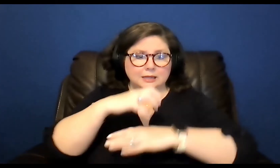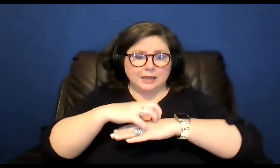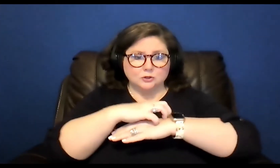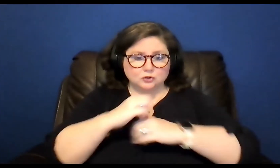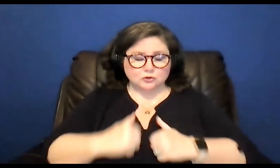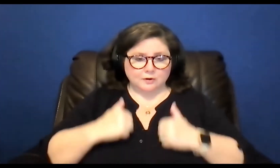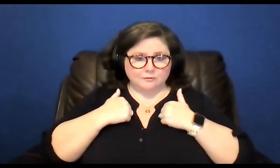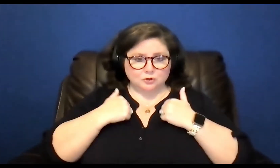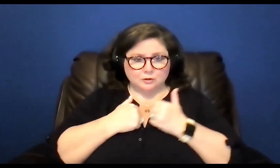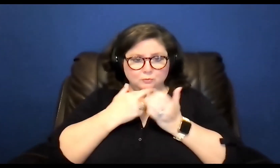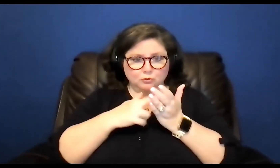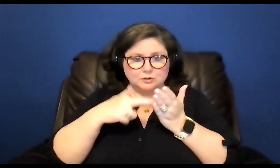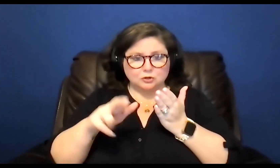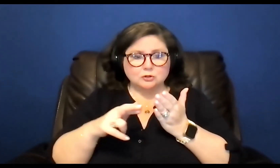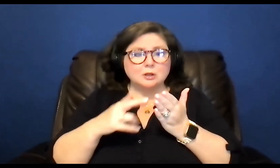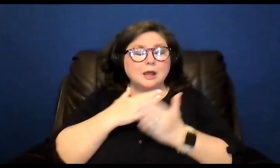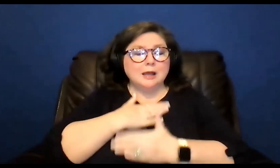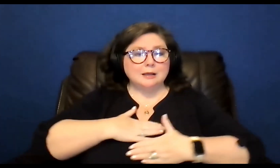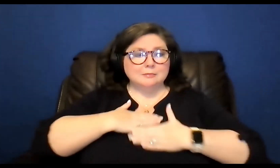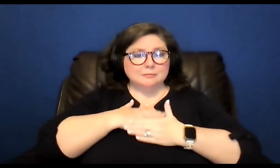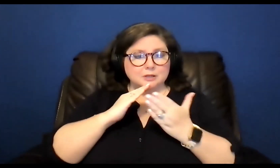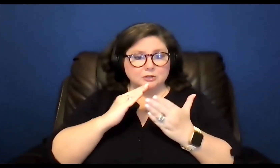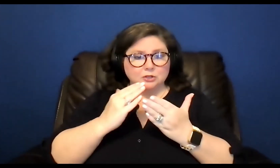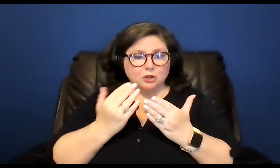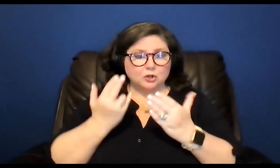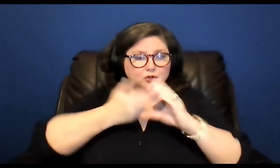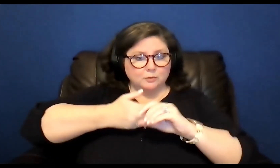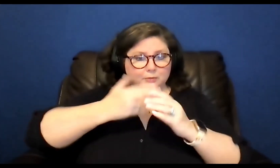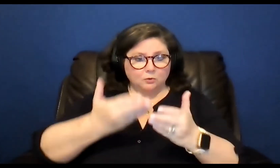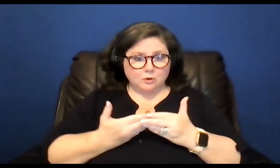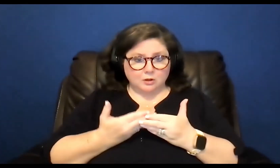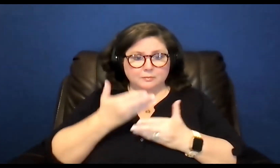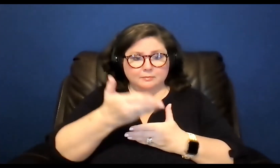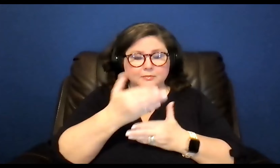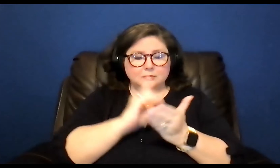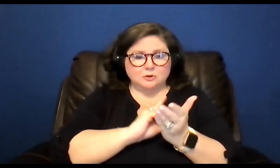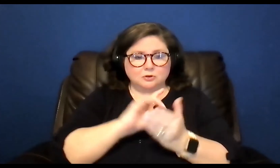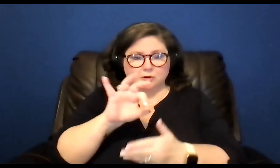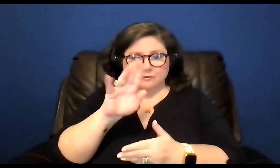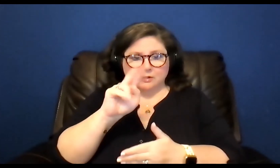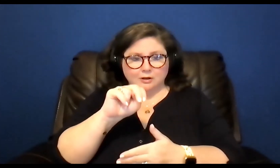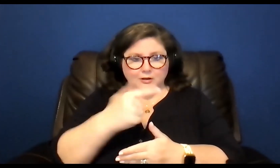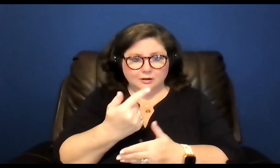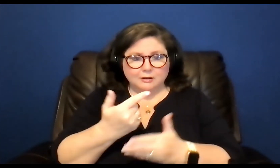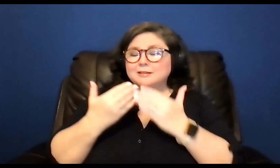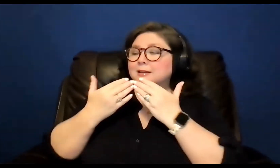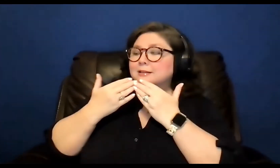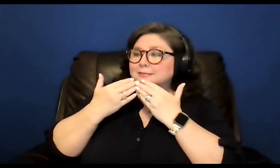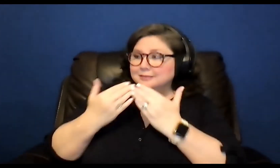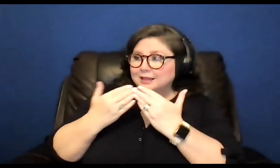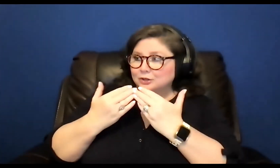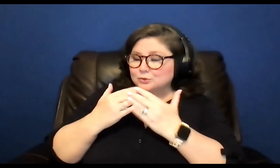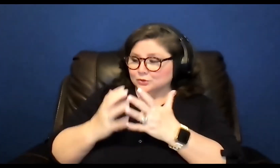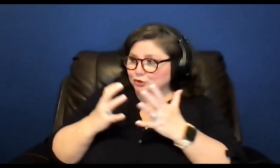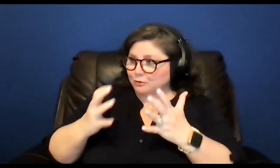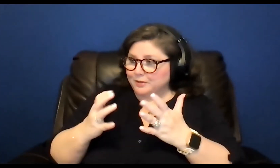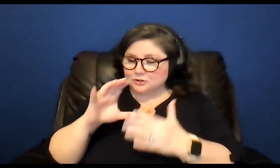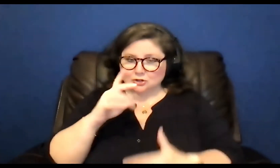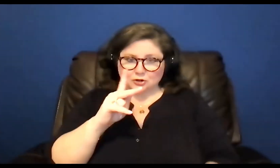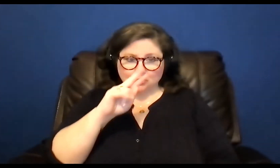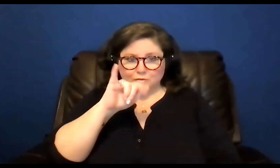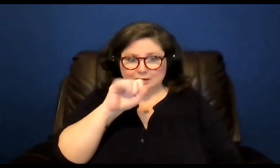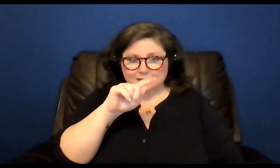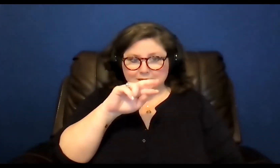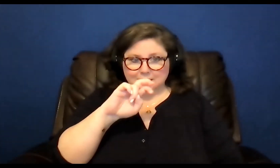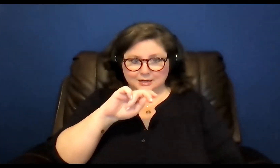research. Please join me in welcoming Dr. Chunkit Fung. Thank you so much, Christina. It's really an honor